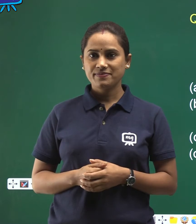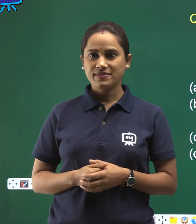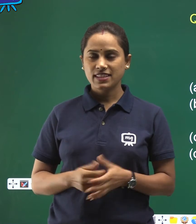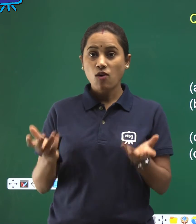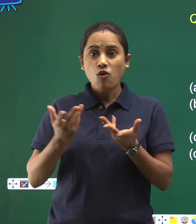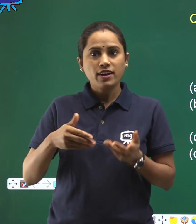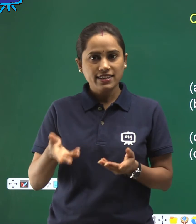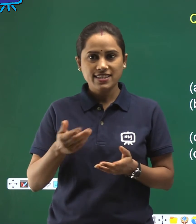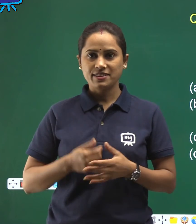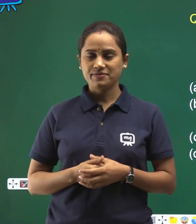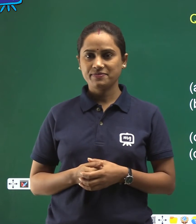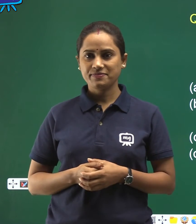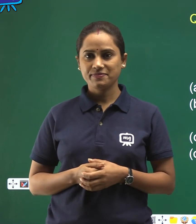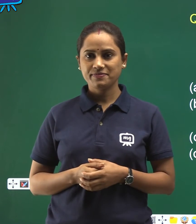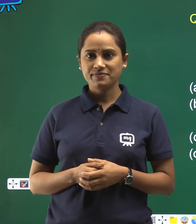What does the